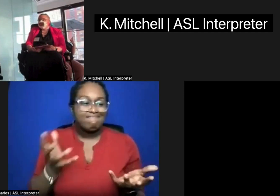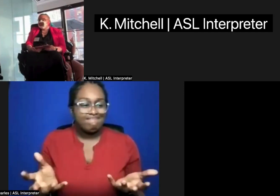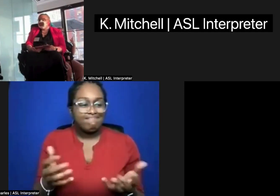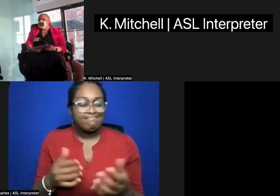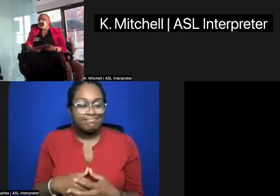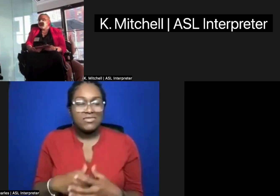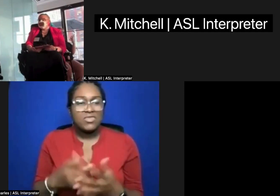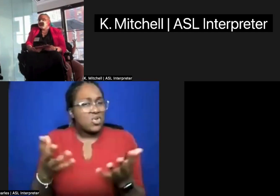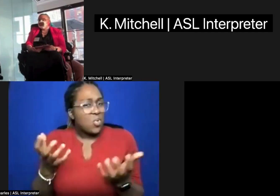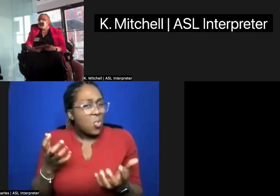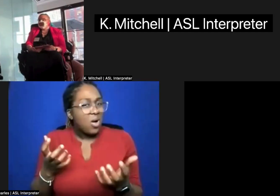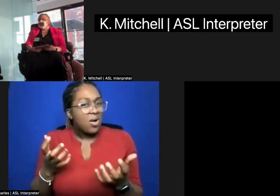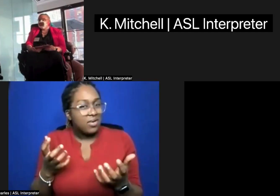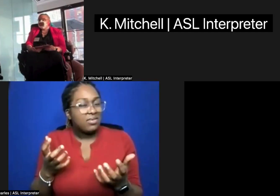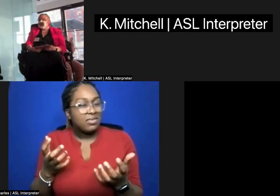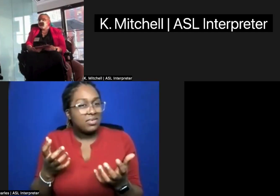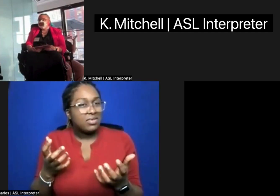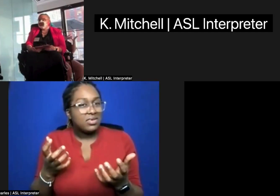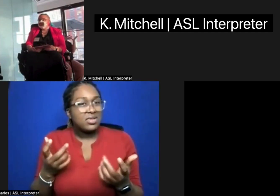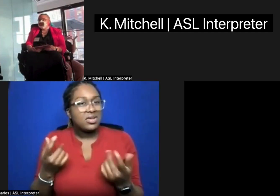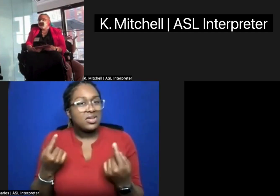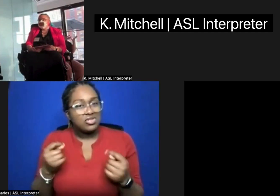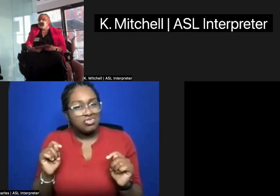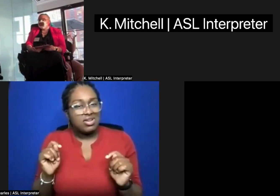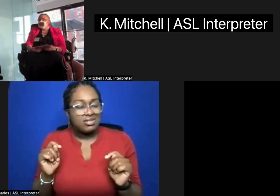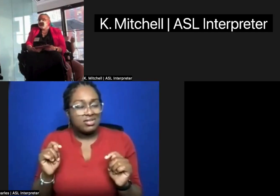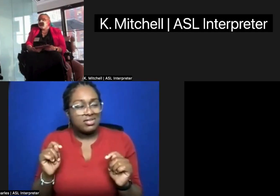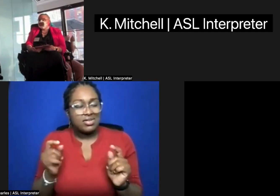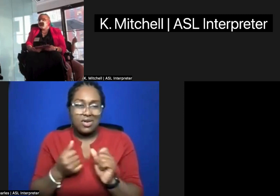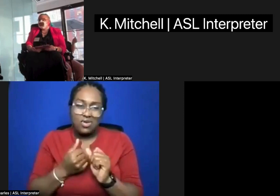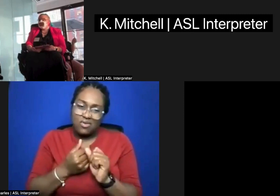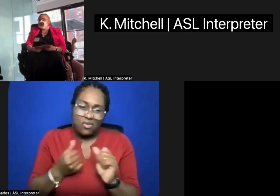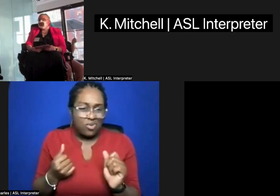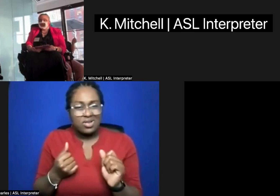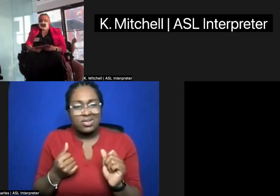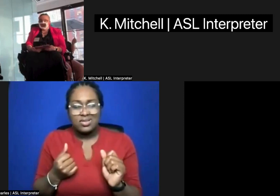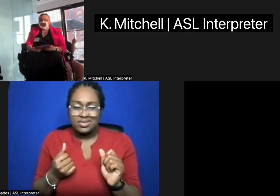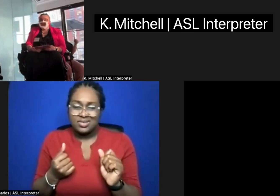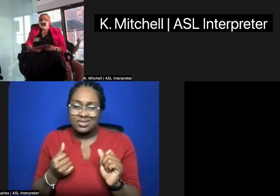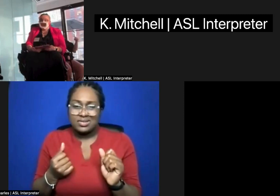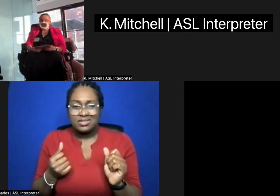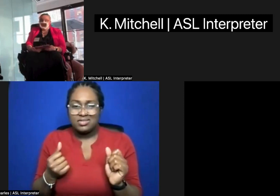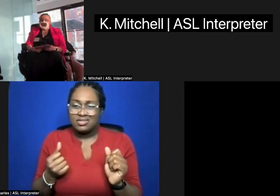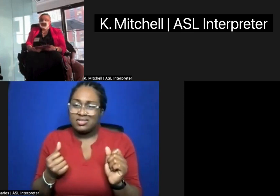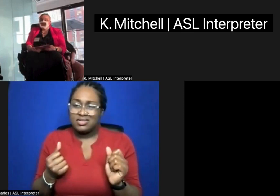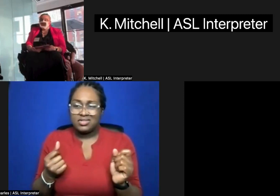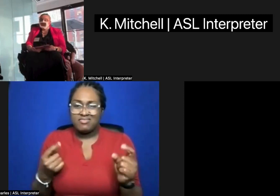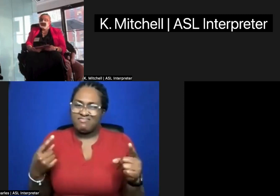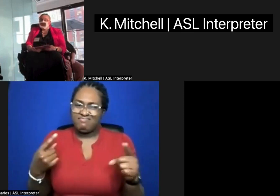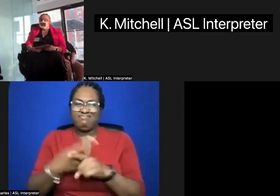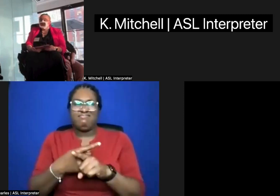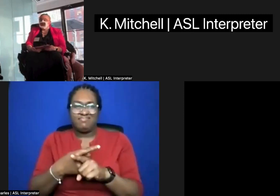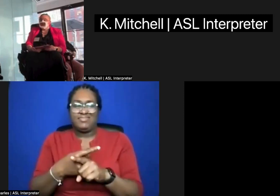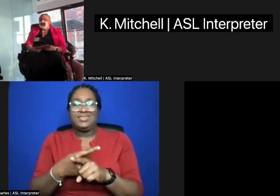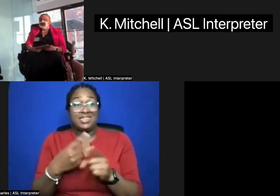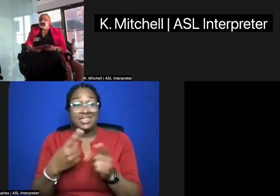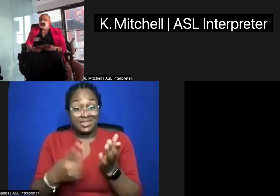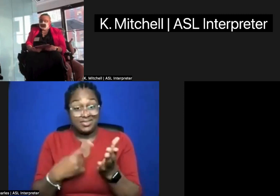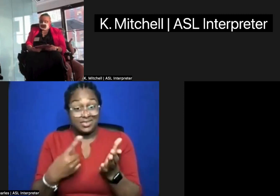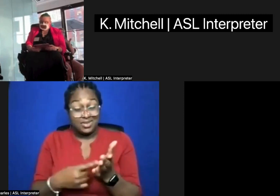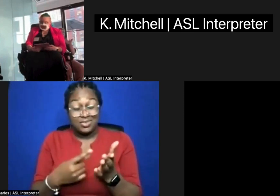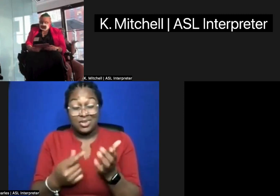want to, how much you're trying to avoid a conflict. Because sometimes, actually a lot of times, in